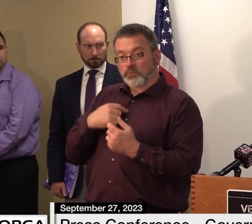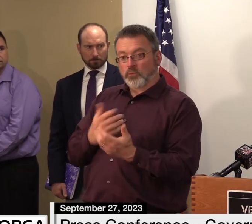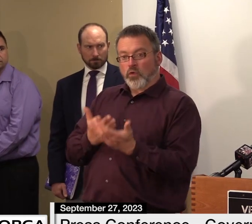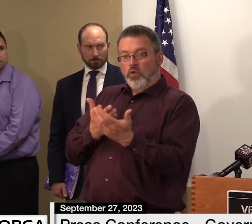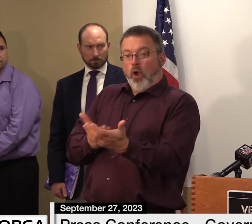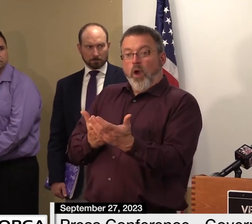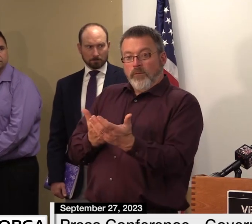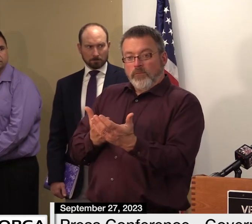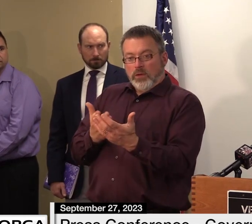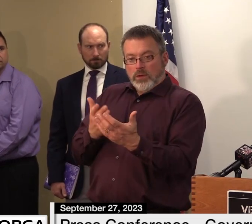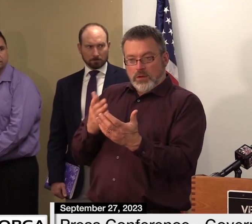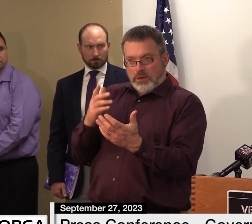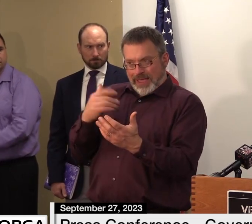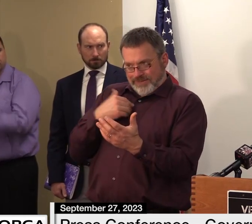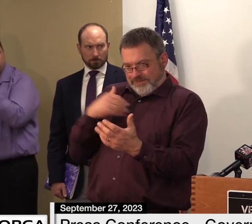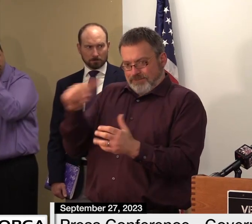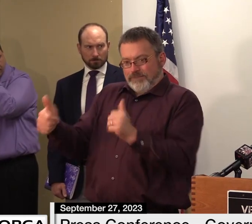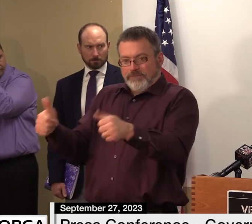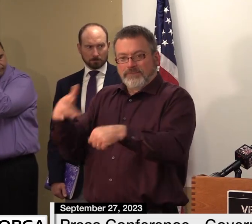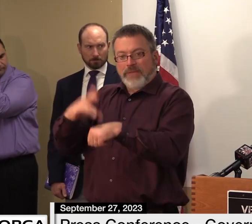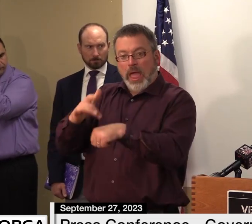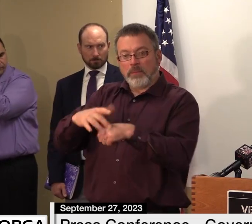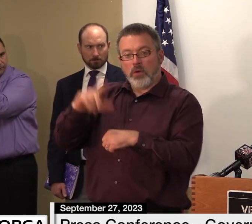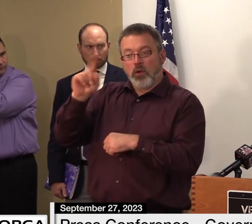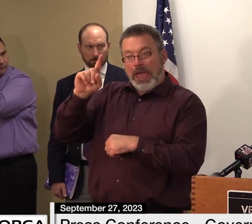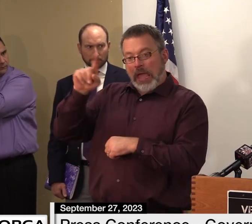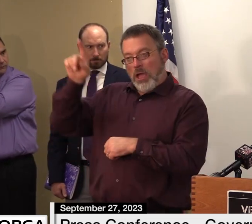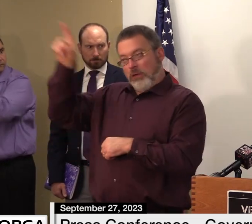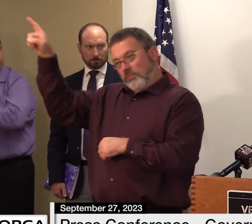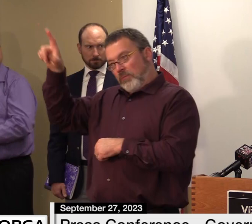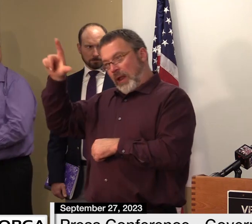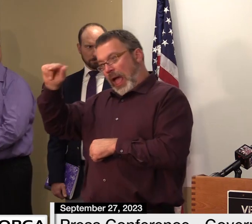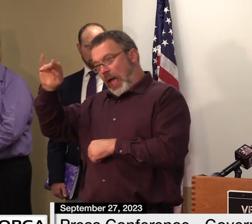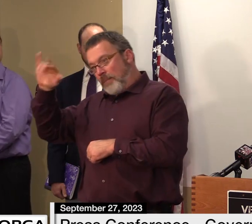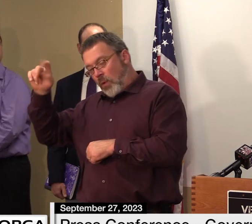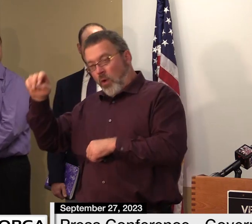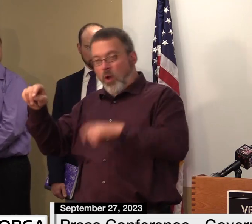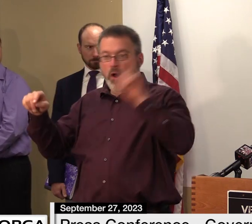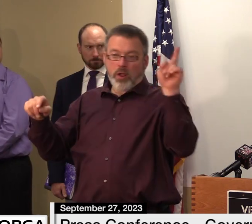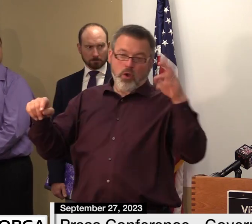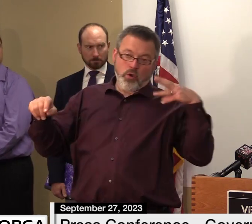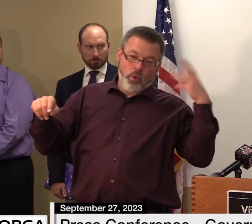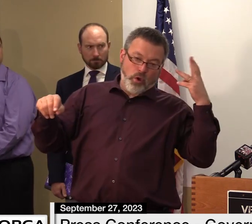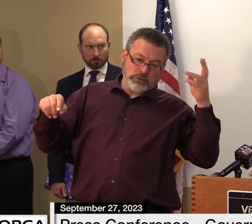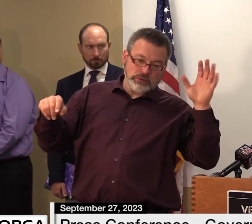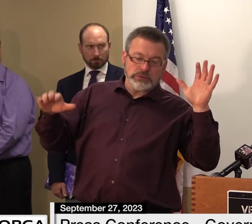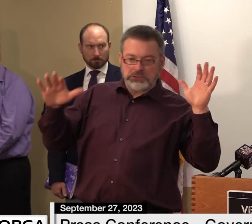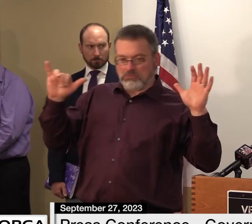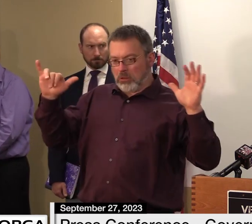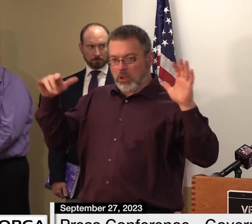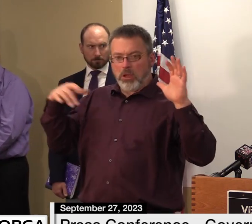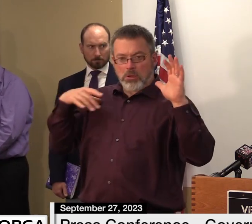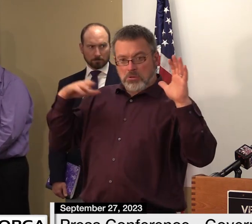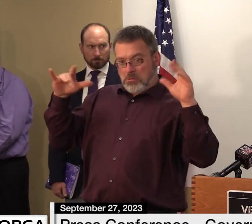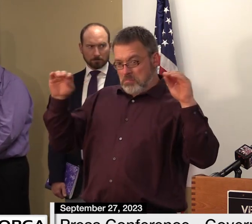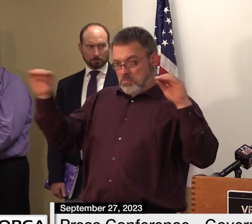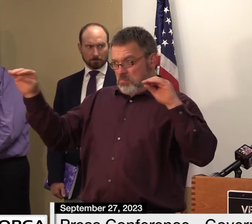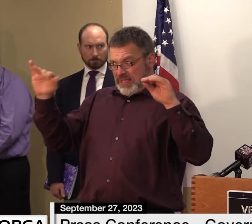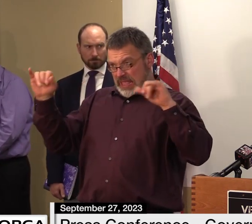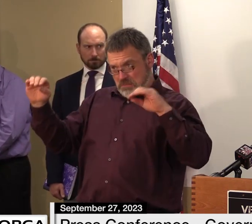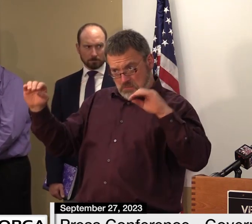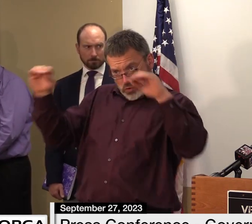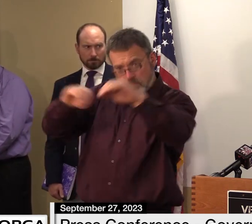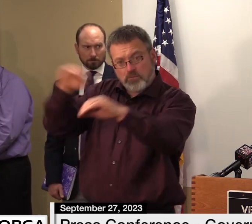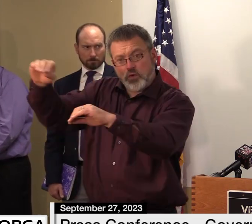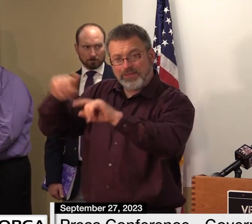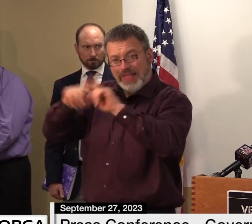are available. So even if they live in Lamoille County or Washington, you know, we'll ask them, hey, if you're mobile and you are willing to move,